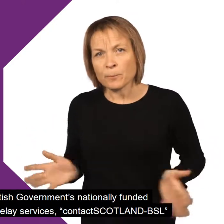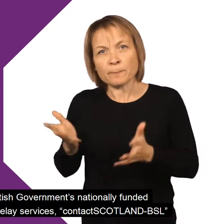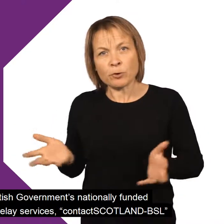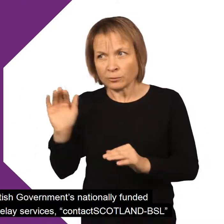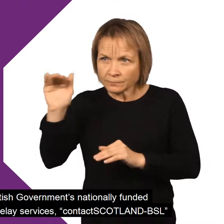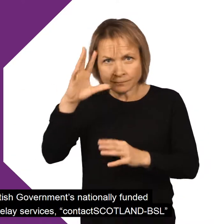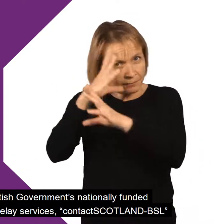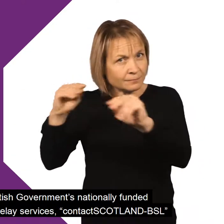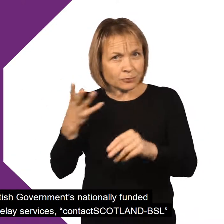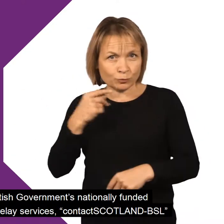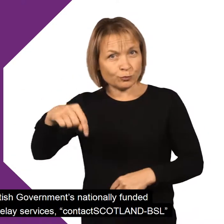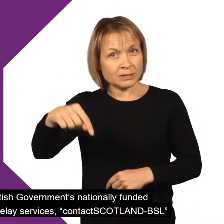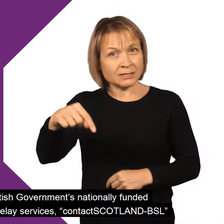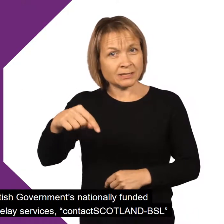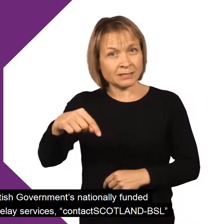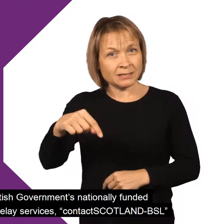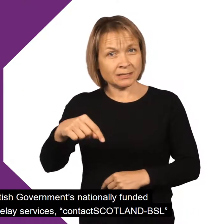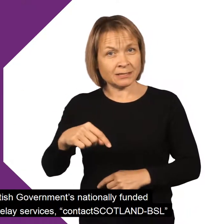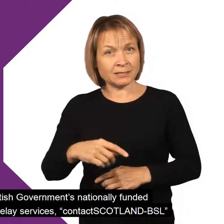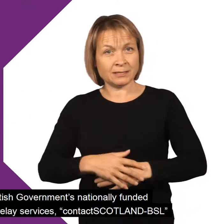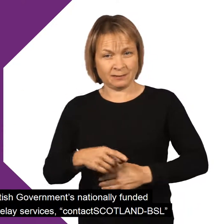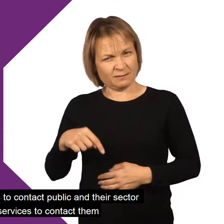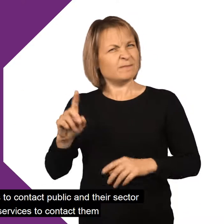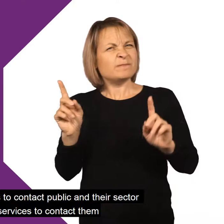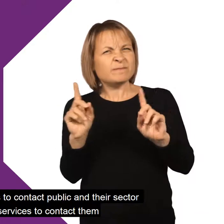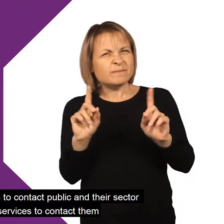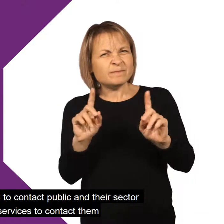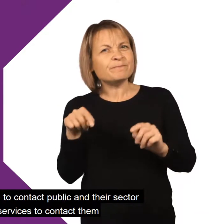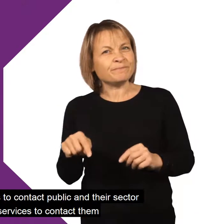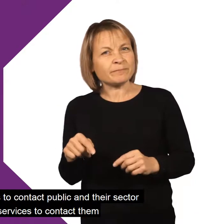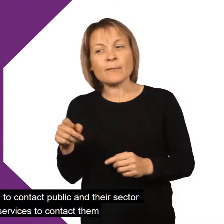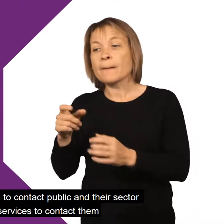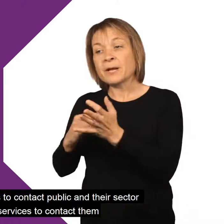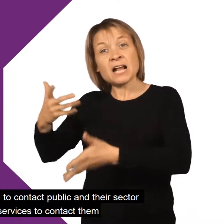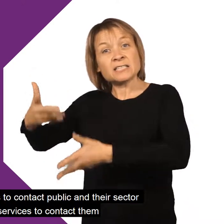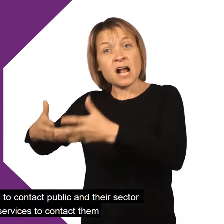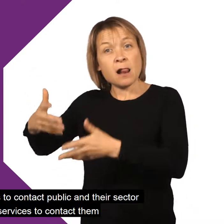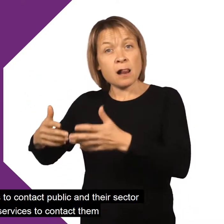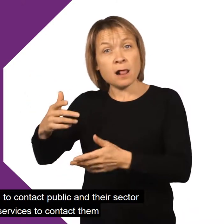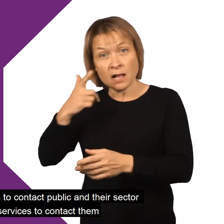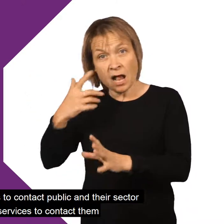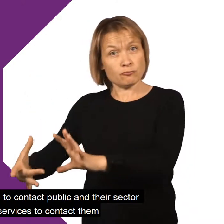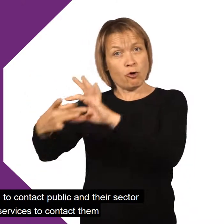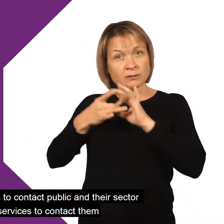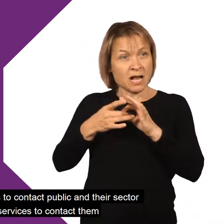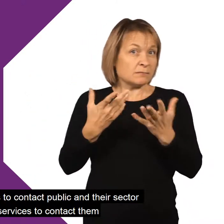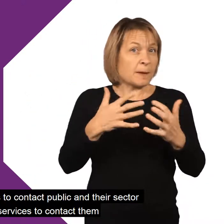services Contact Scotland BSL Which allows BSL users to contact